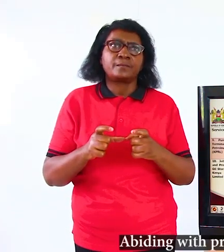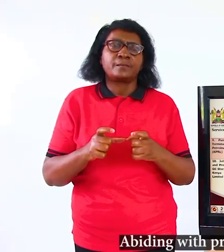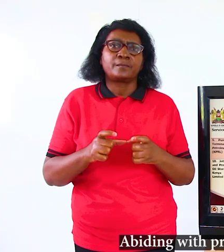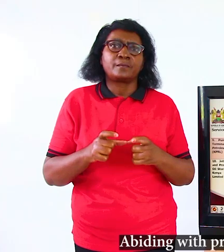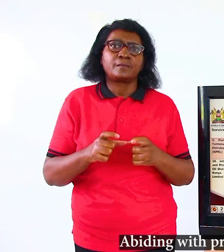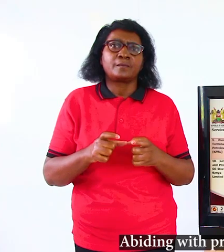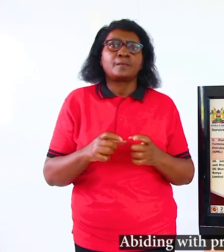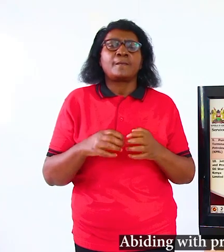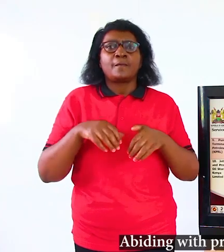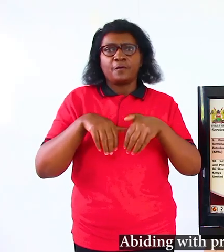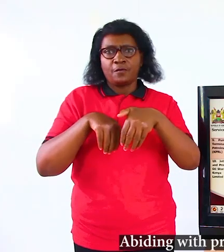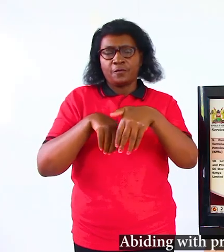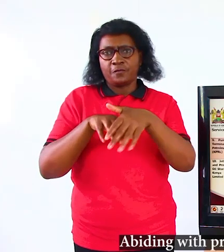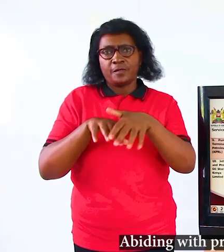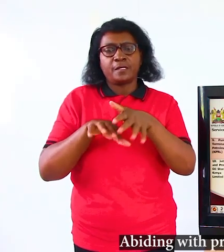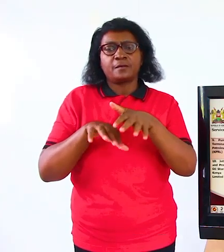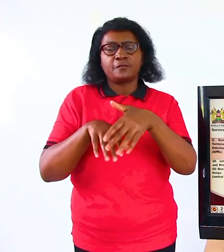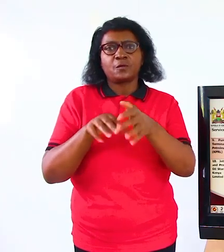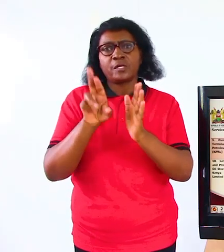Abiding with provisions of TSA.